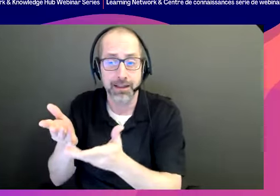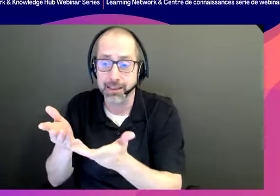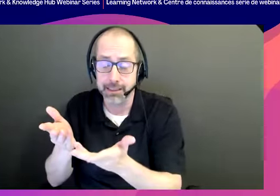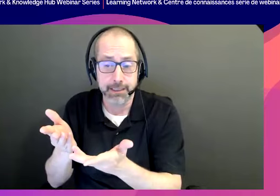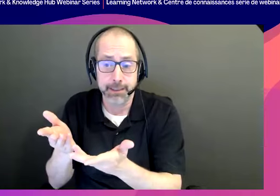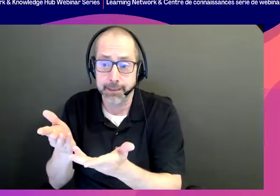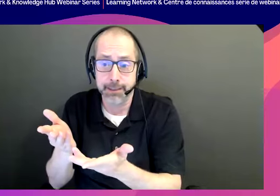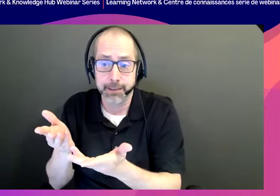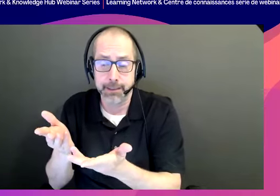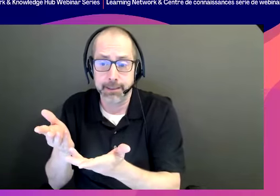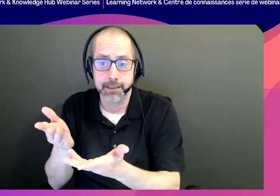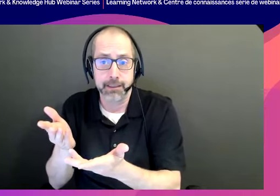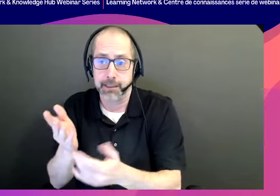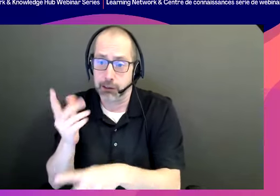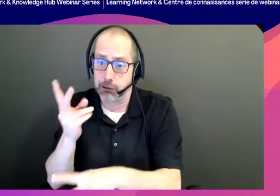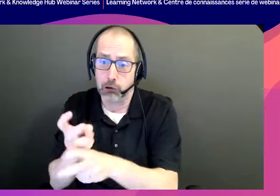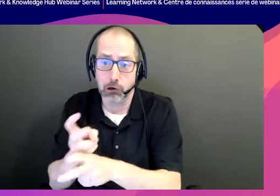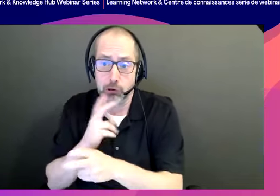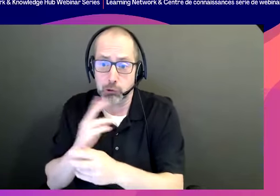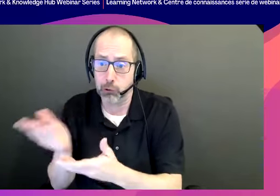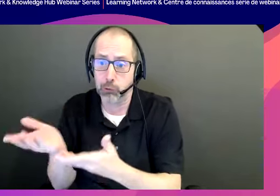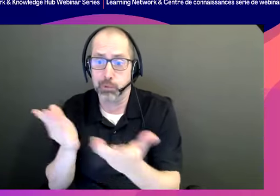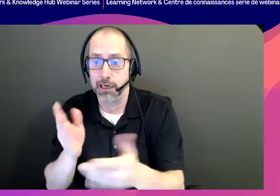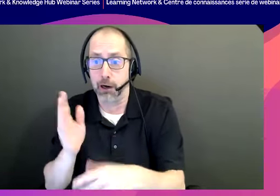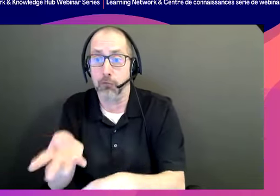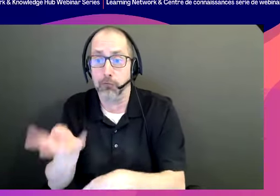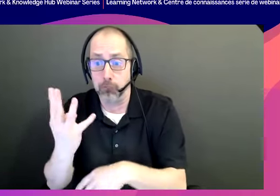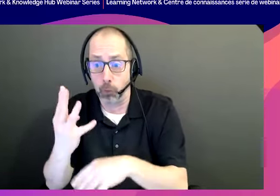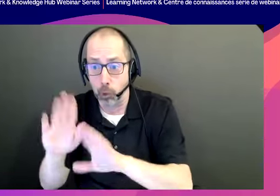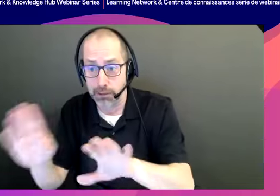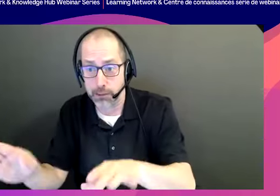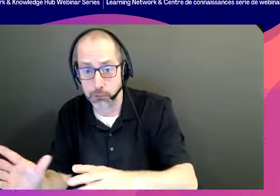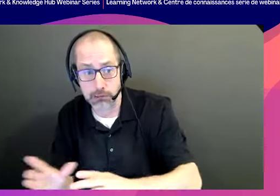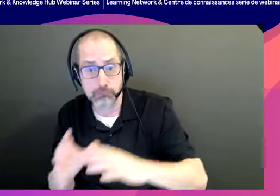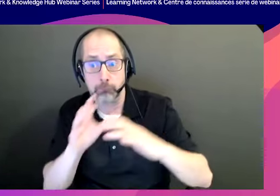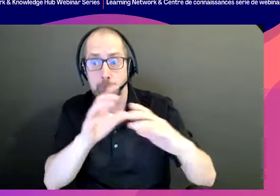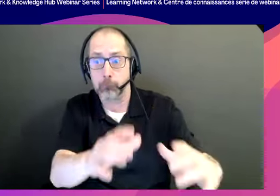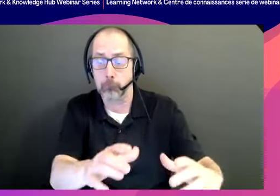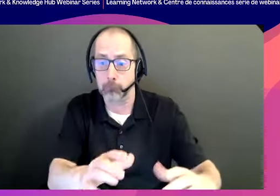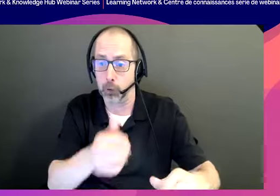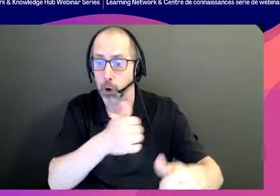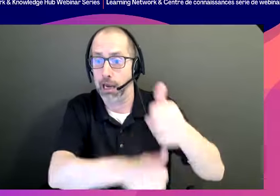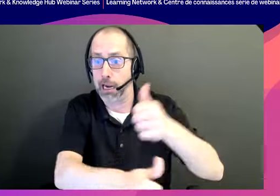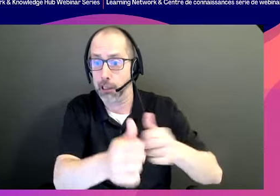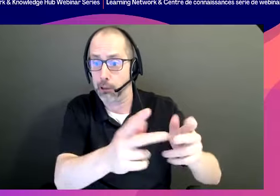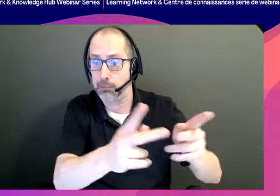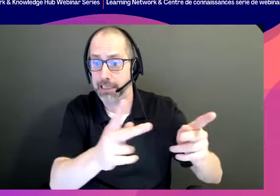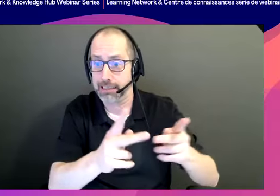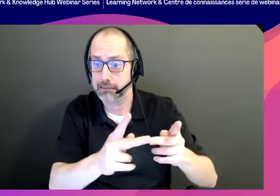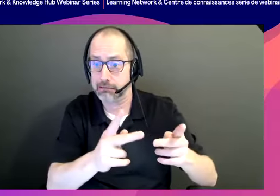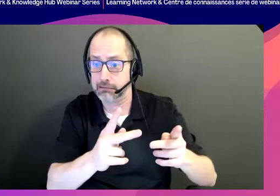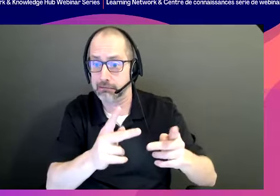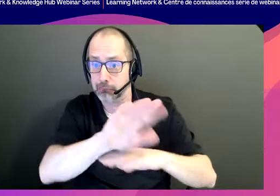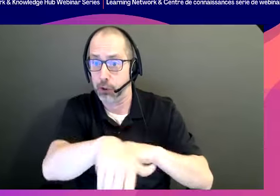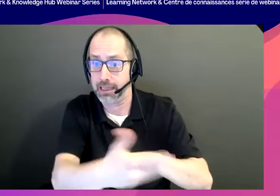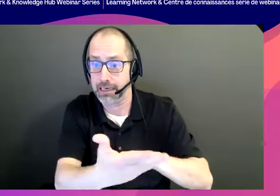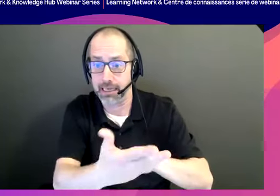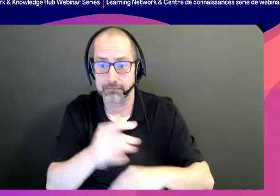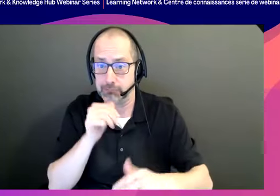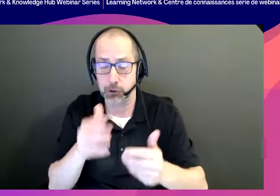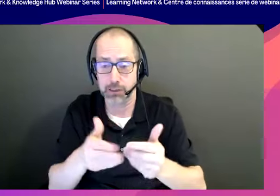bring 4 kids and go to another place for the night. I wanted to mention that,